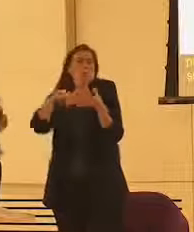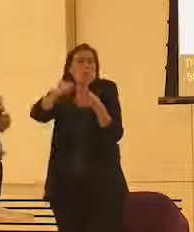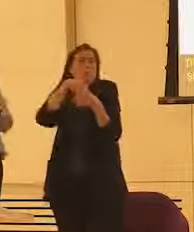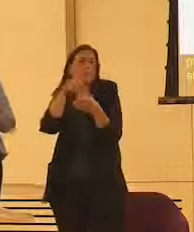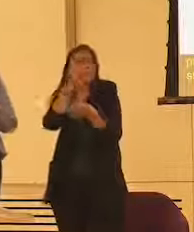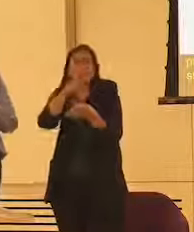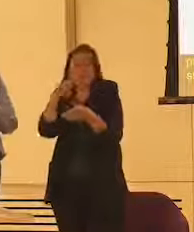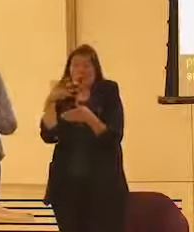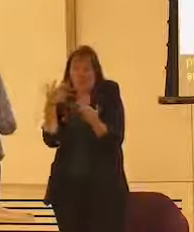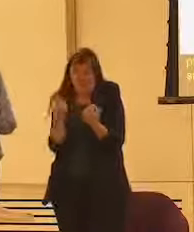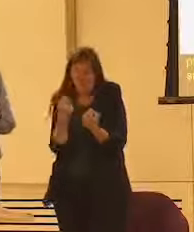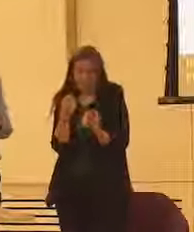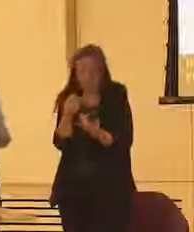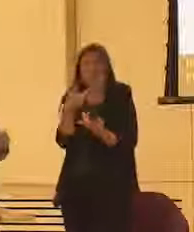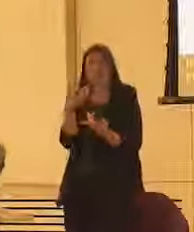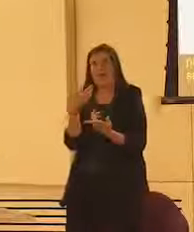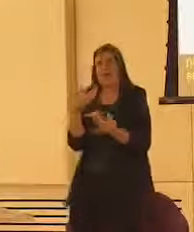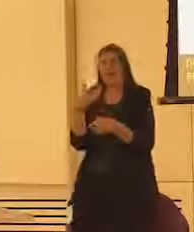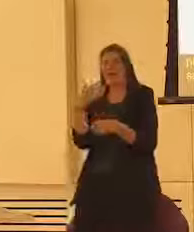but we do a lot to help them, and I'm going to fall off the